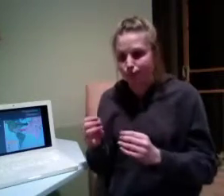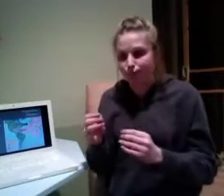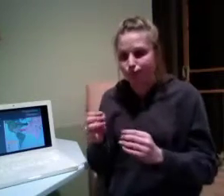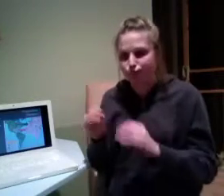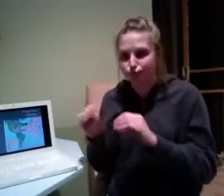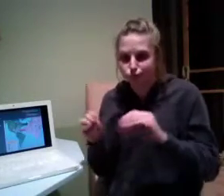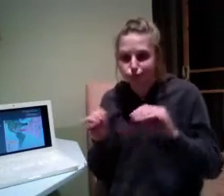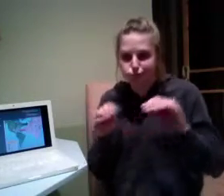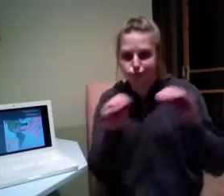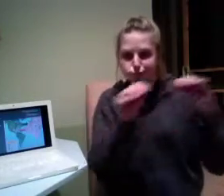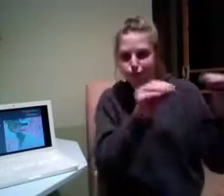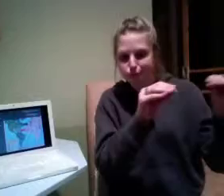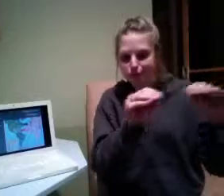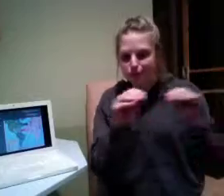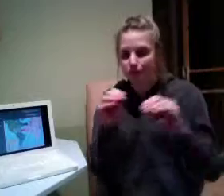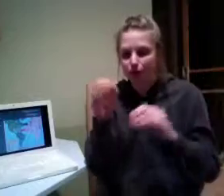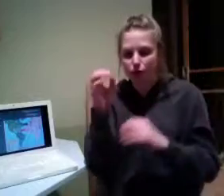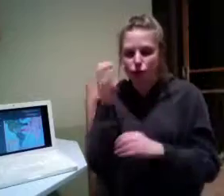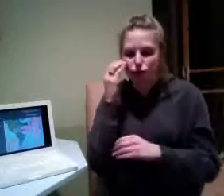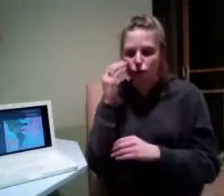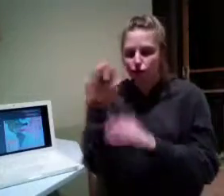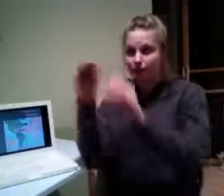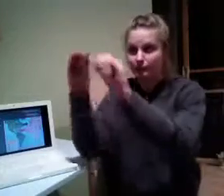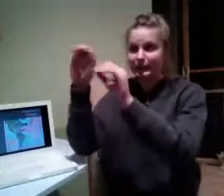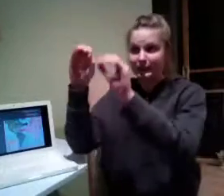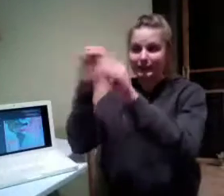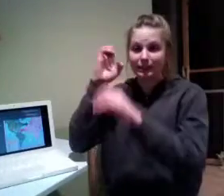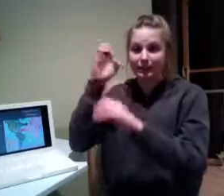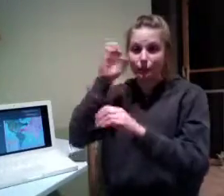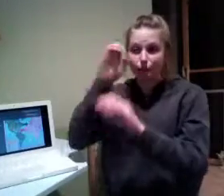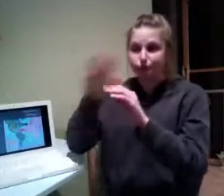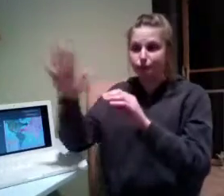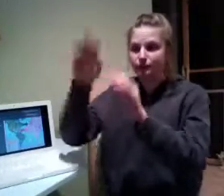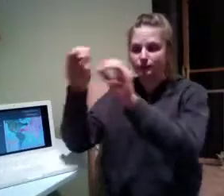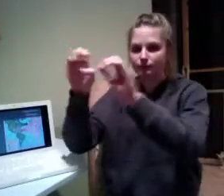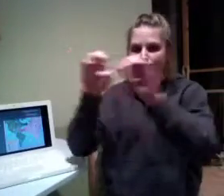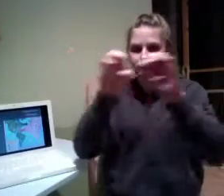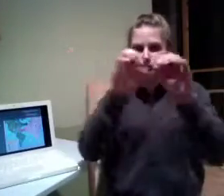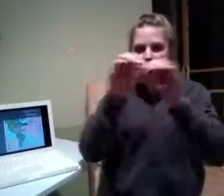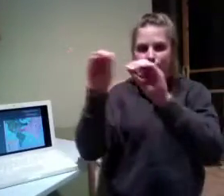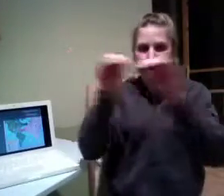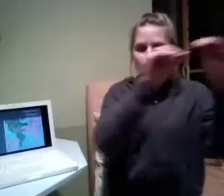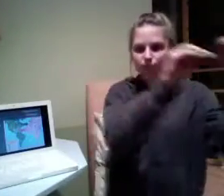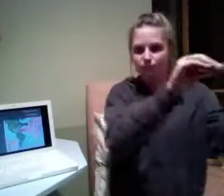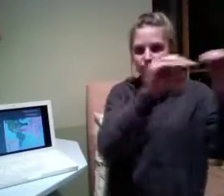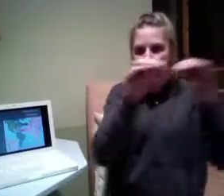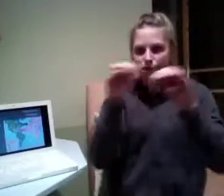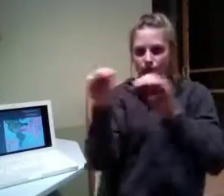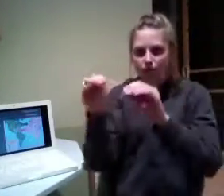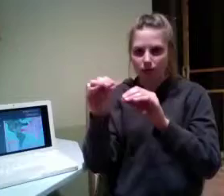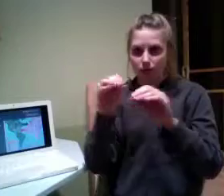from Europe to the Americas, whether it's North America, the Caribbean, or South America. We're going to see colonies